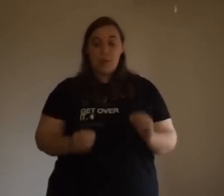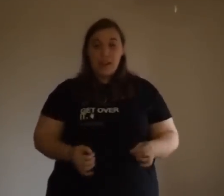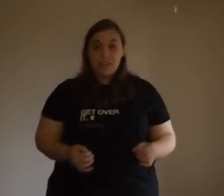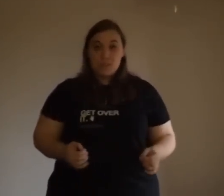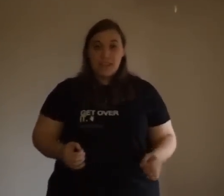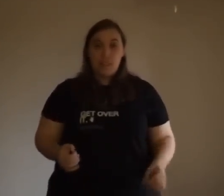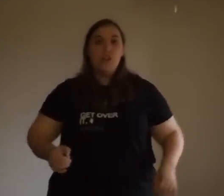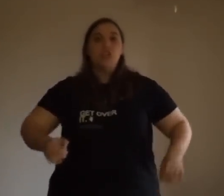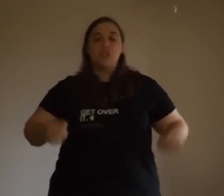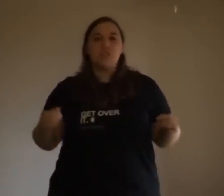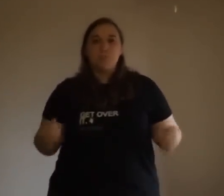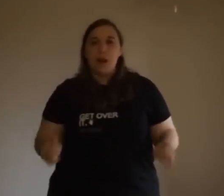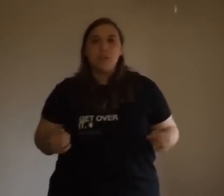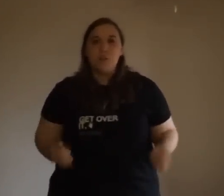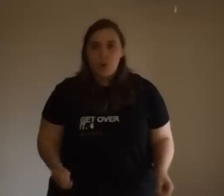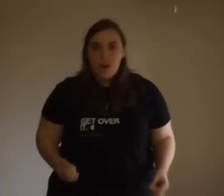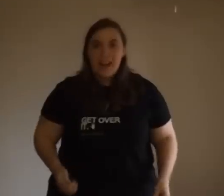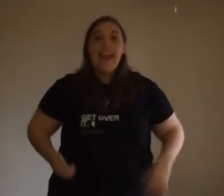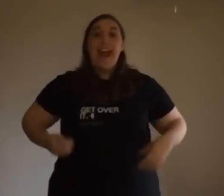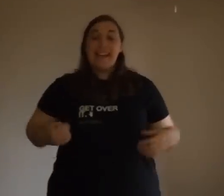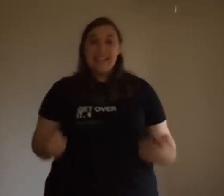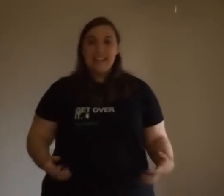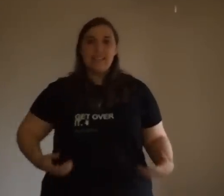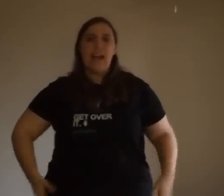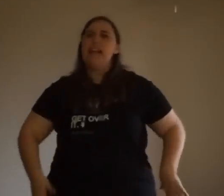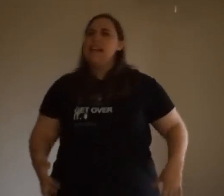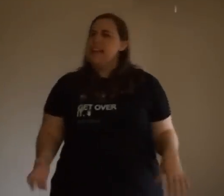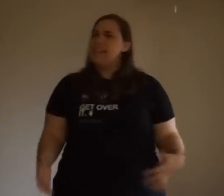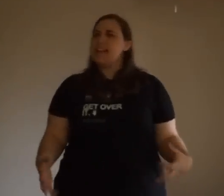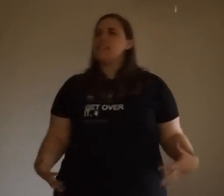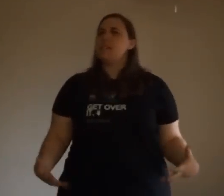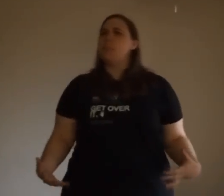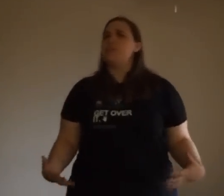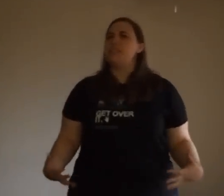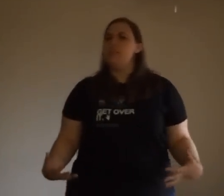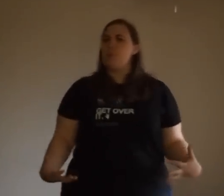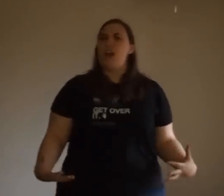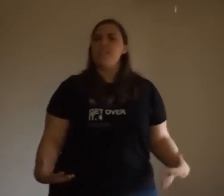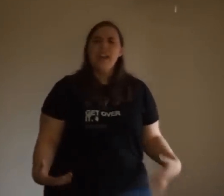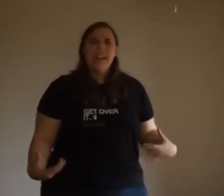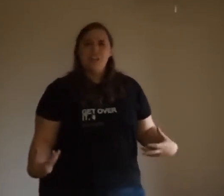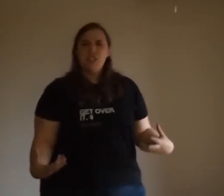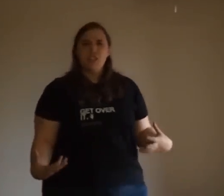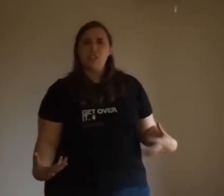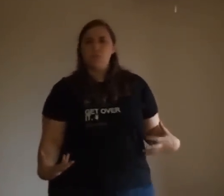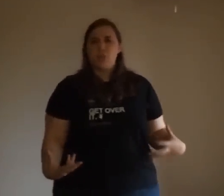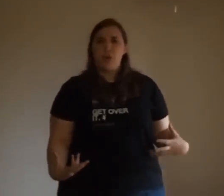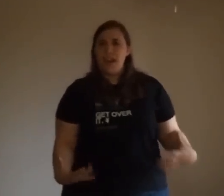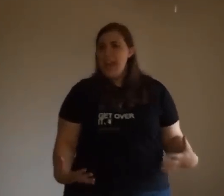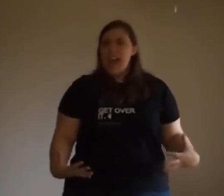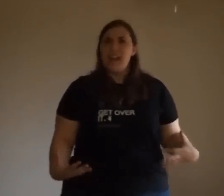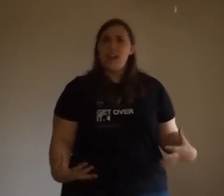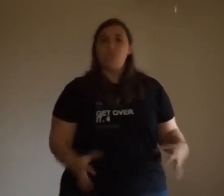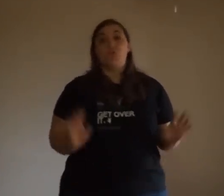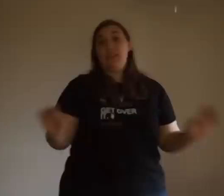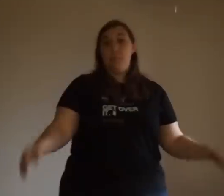prepare himself to respond to McCoy. And he does that. He takes a little bit of a deep breath. He turns to McCoy and he goes, "Really,